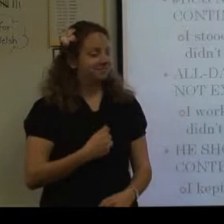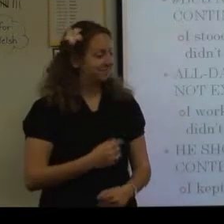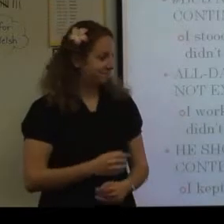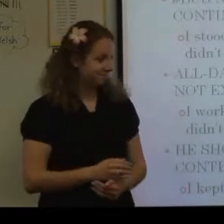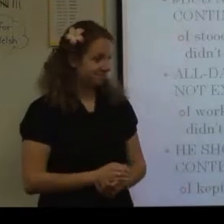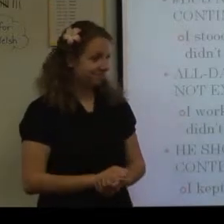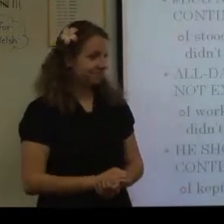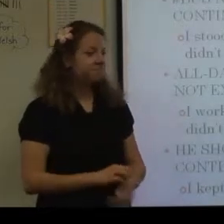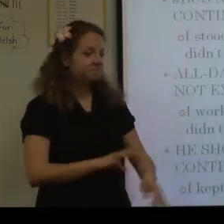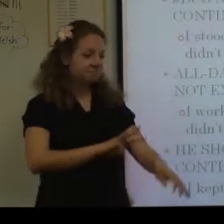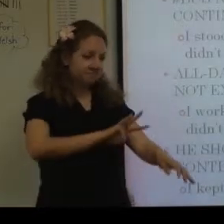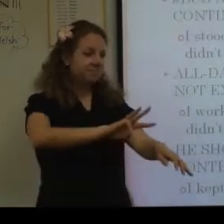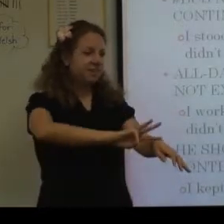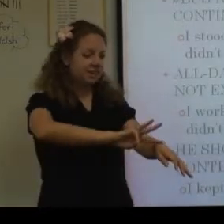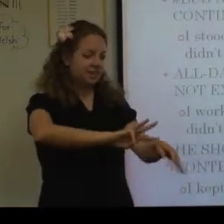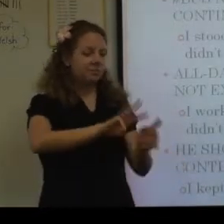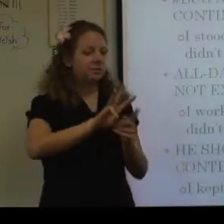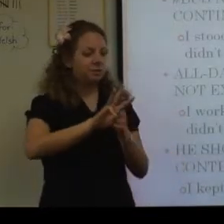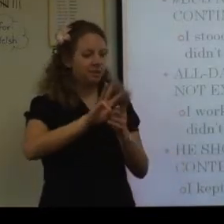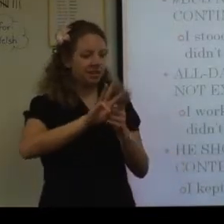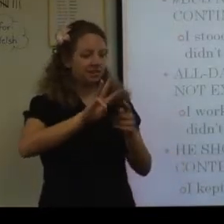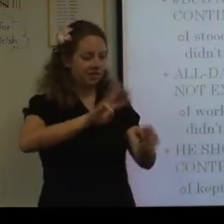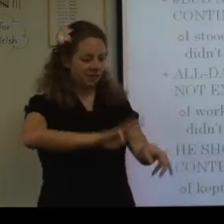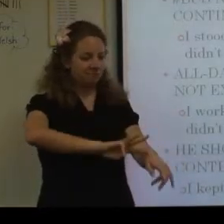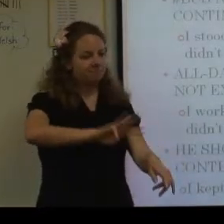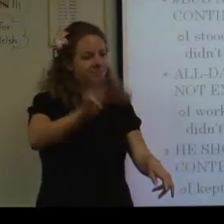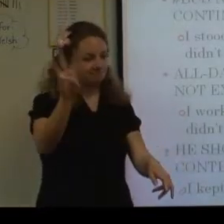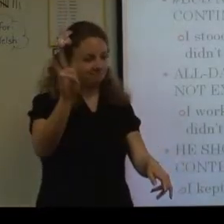Tap it with this finger. Yeah, you tap it with your index finger.